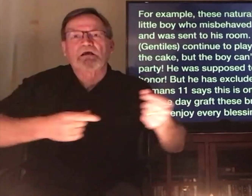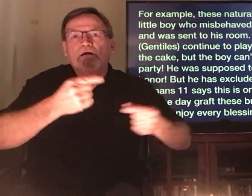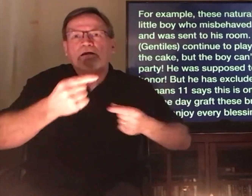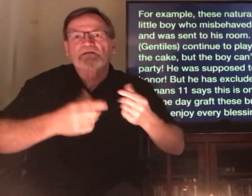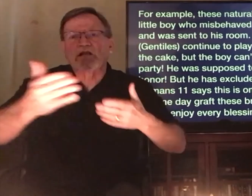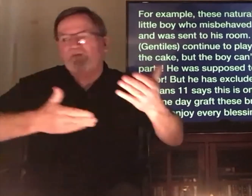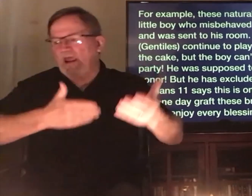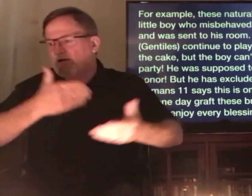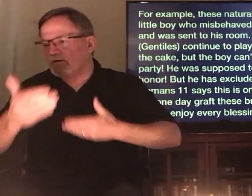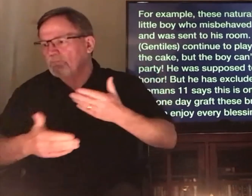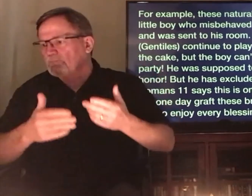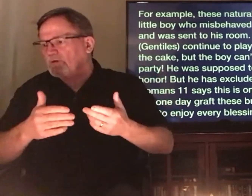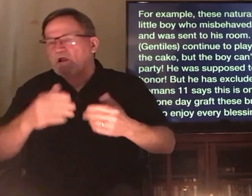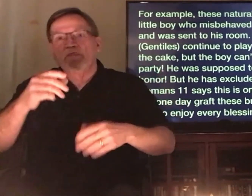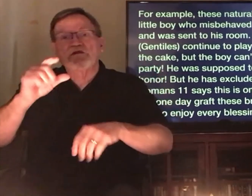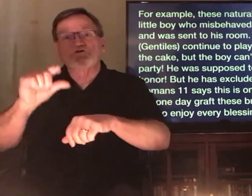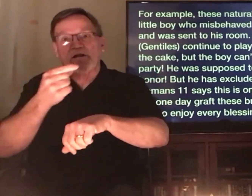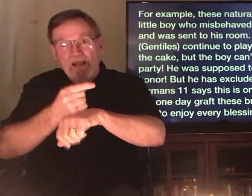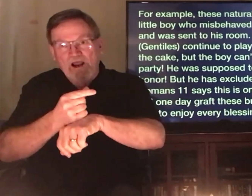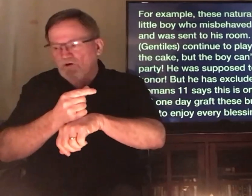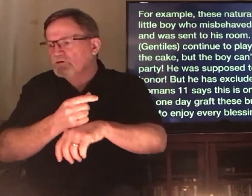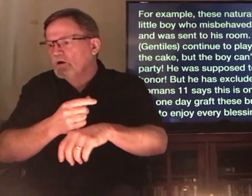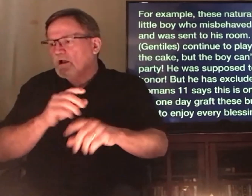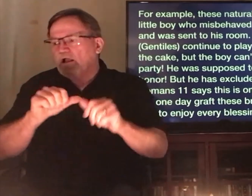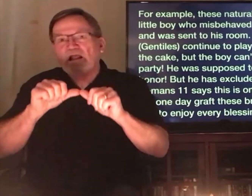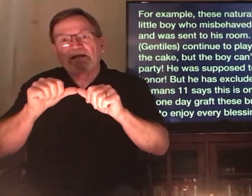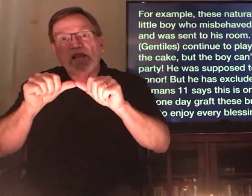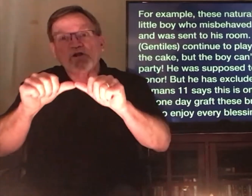tradition. No, like read about